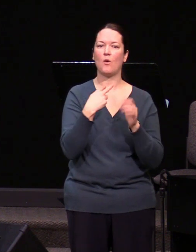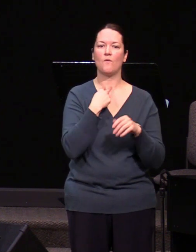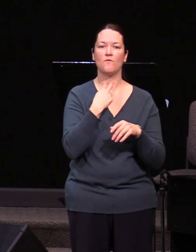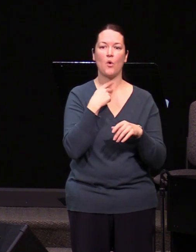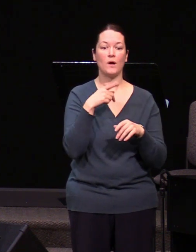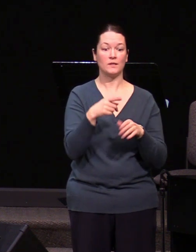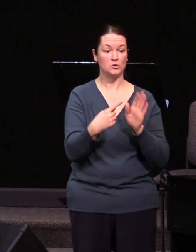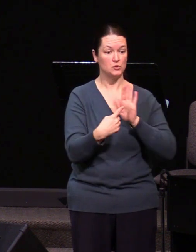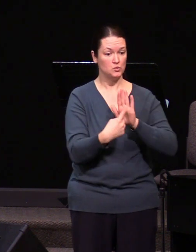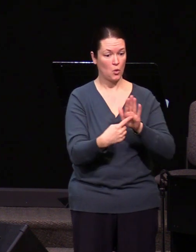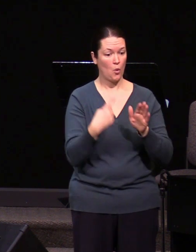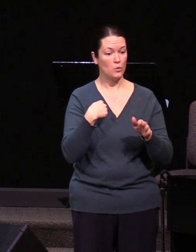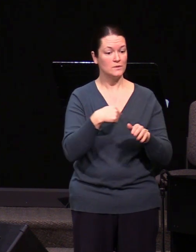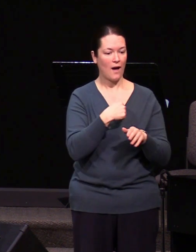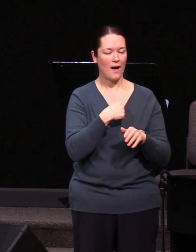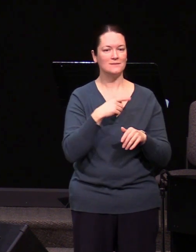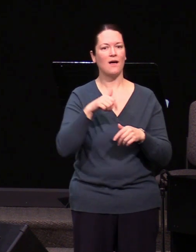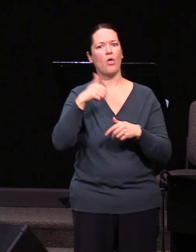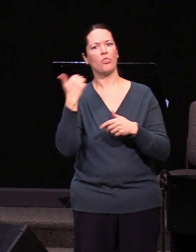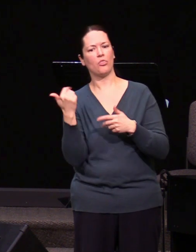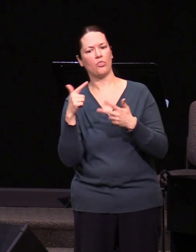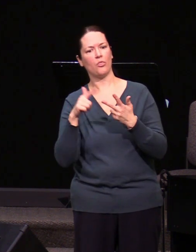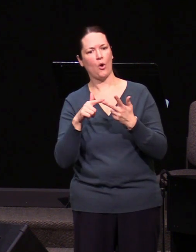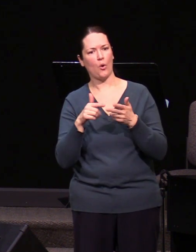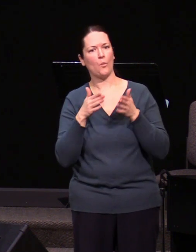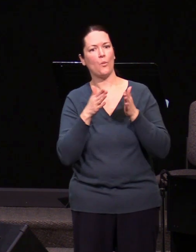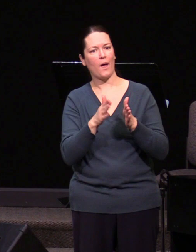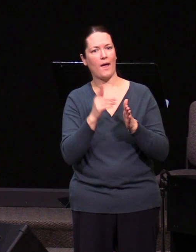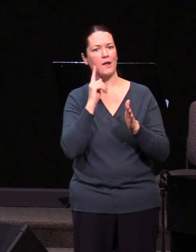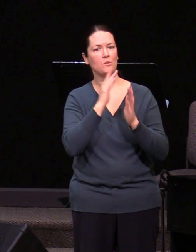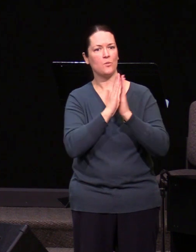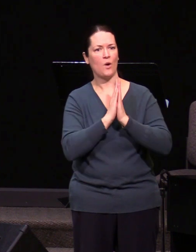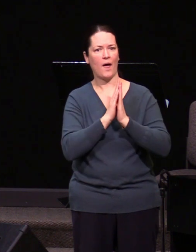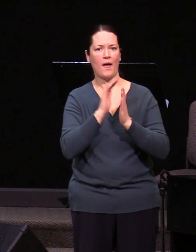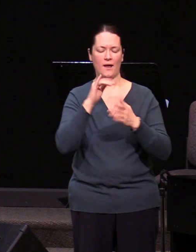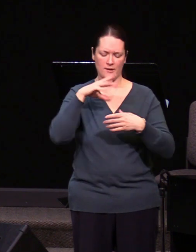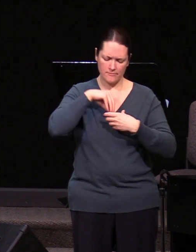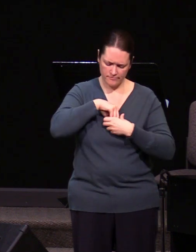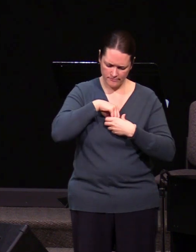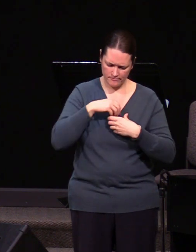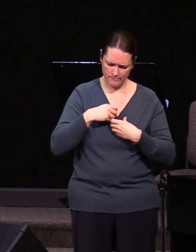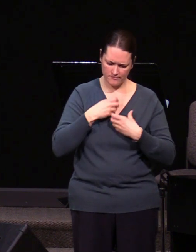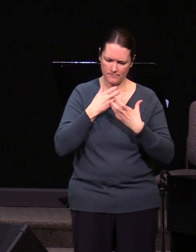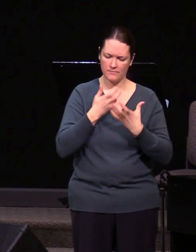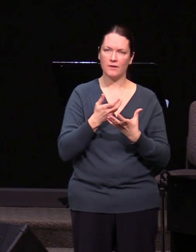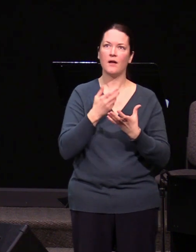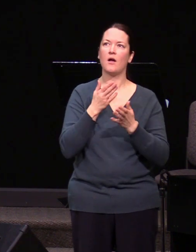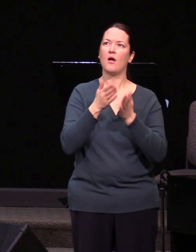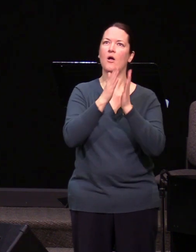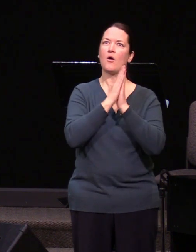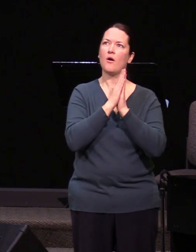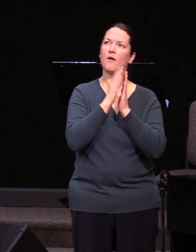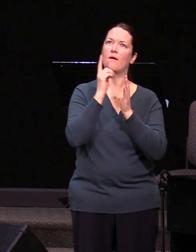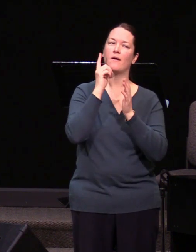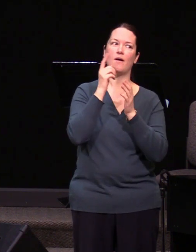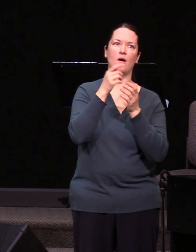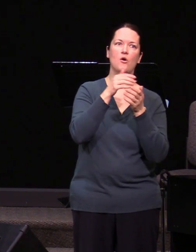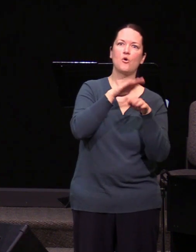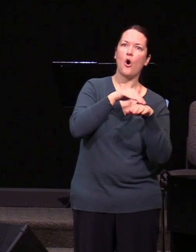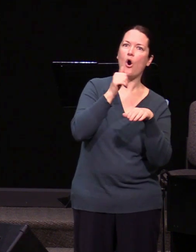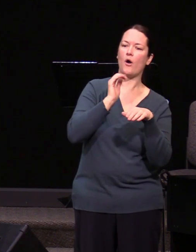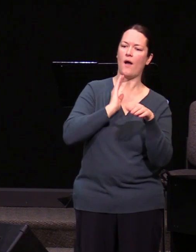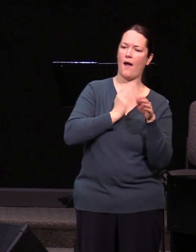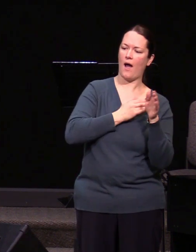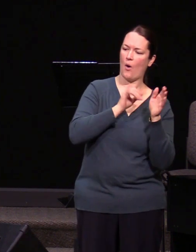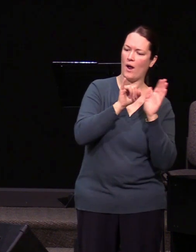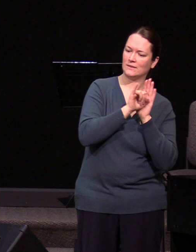Jesus shows us this third way to pray that gets to our heart and of our calling, our identity as both the